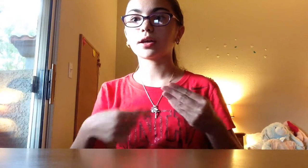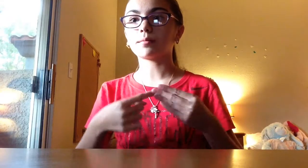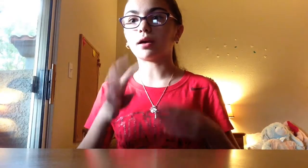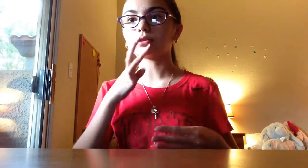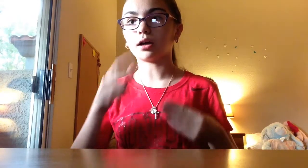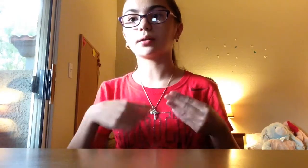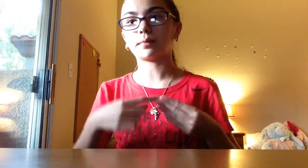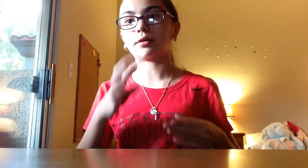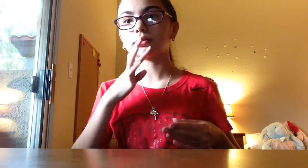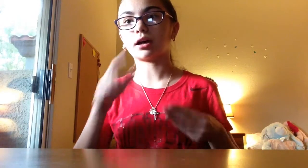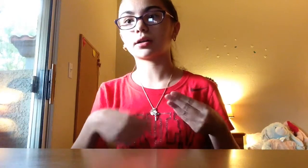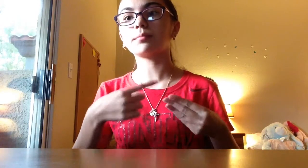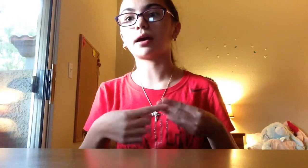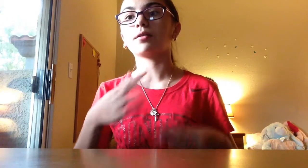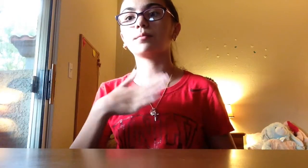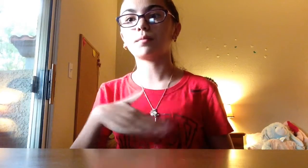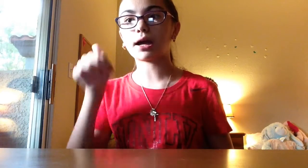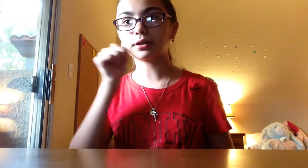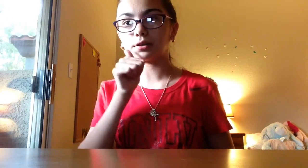Talking about, talking about, talking about my girl.